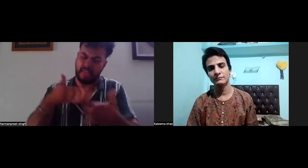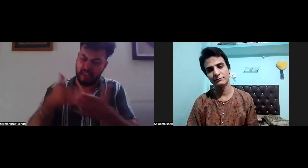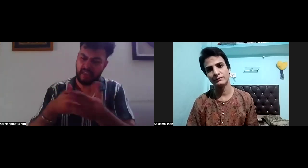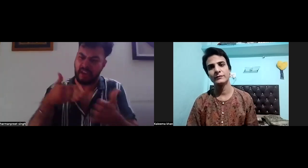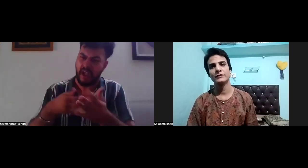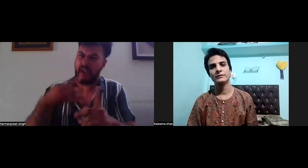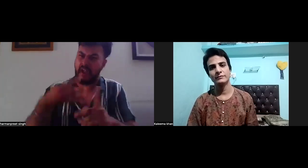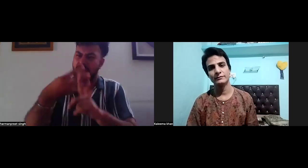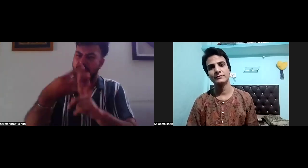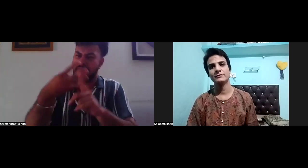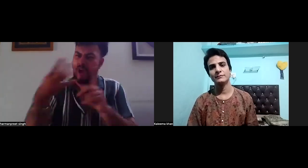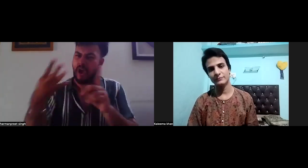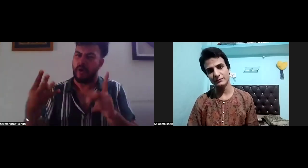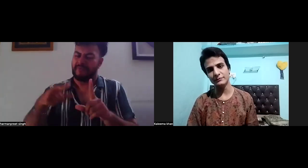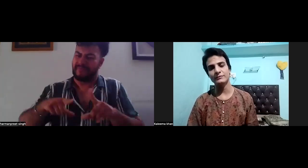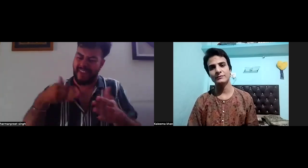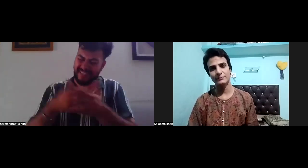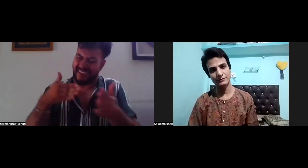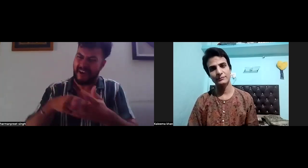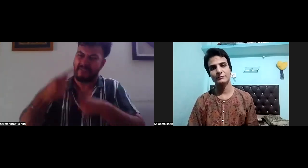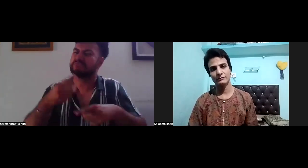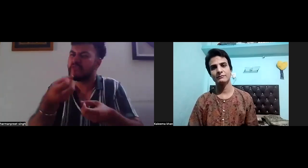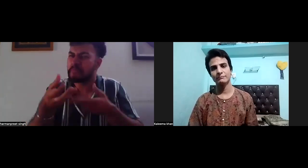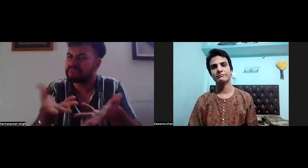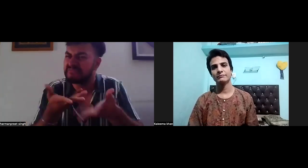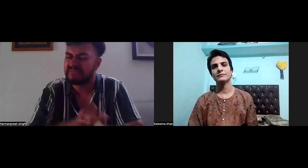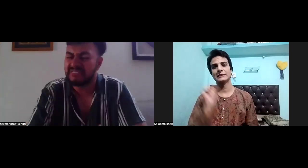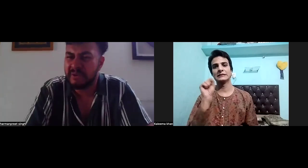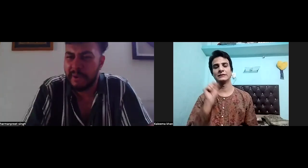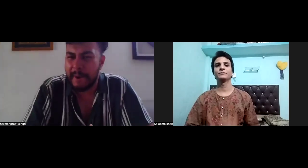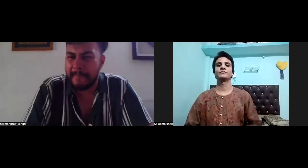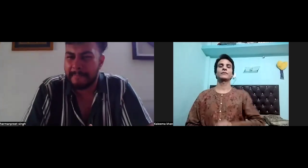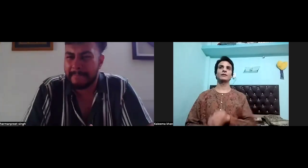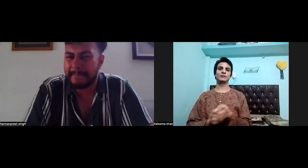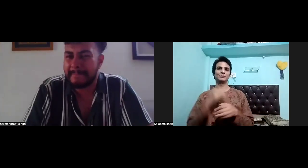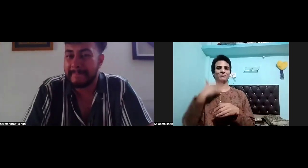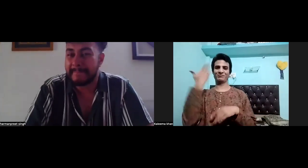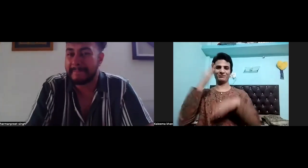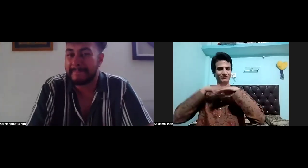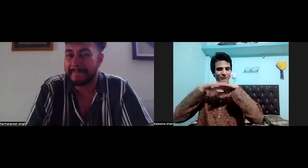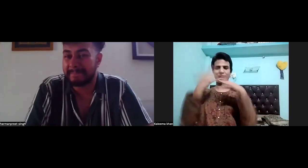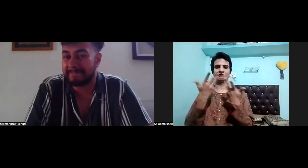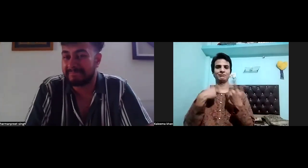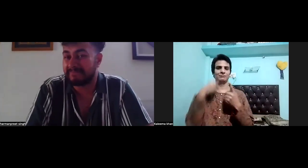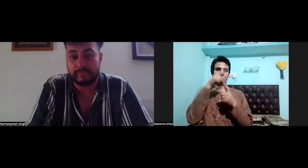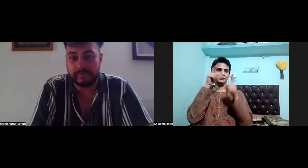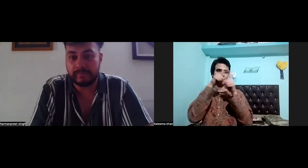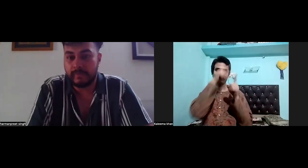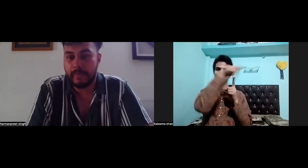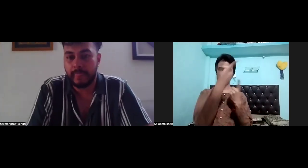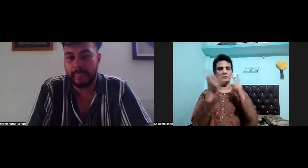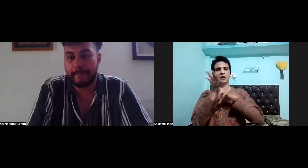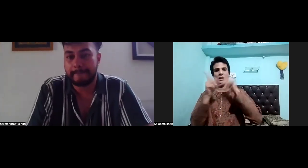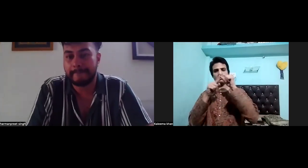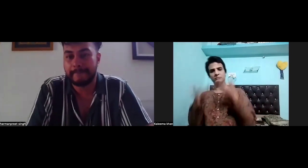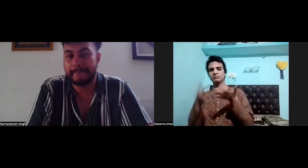What challenges do deaf LGBTQI individuals face in their daily lives? Yes. So what